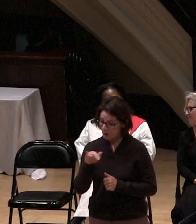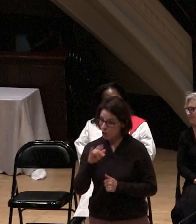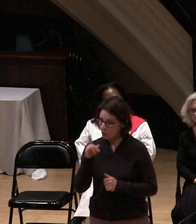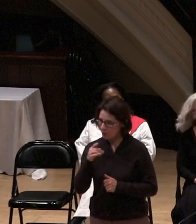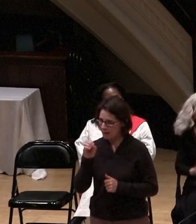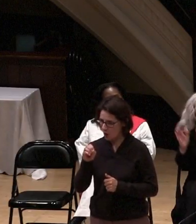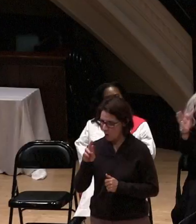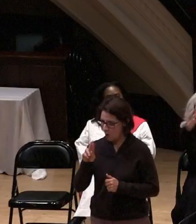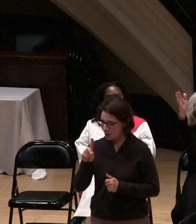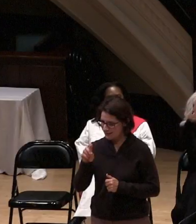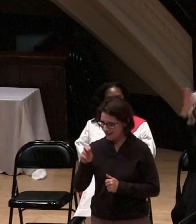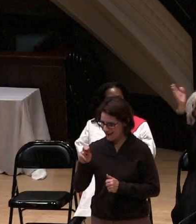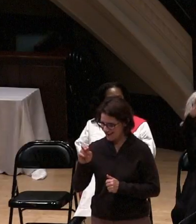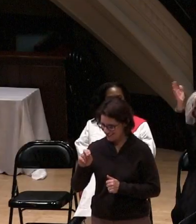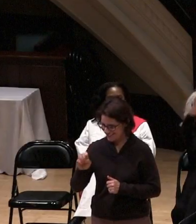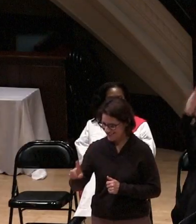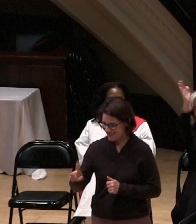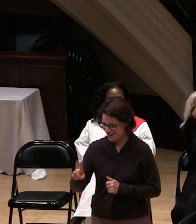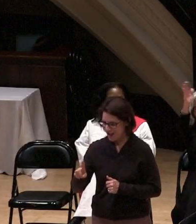28th.